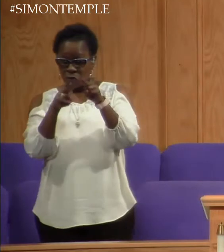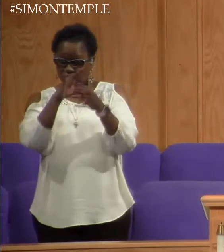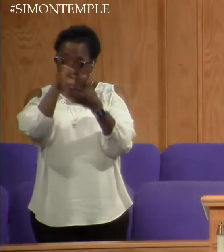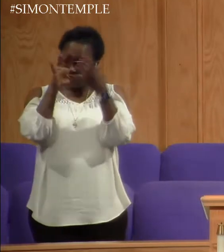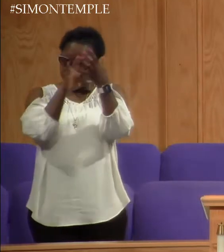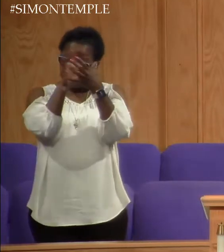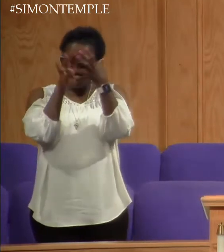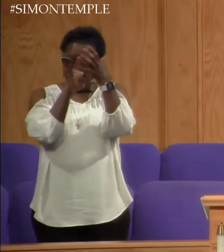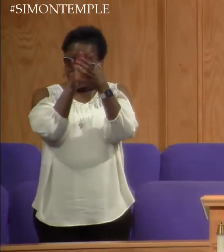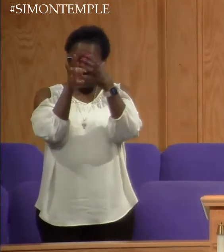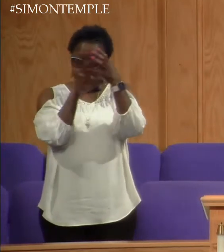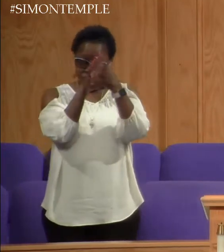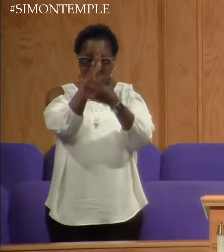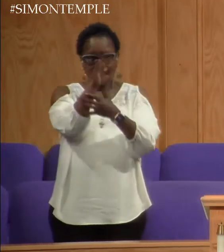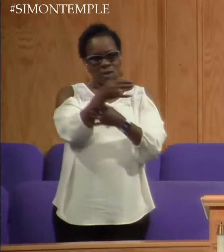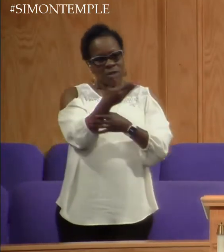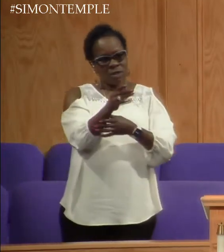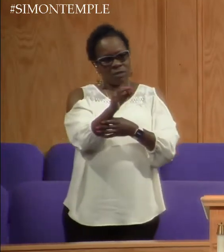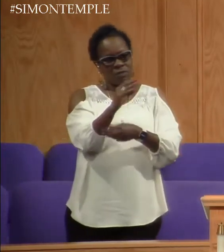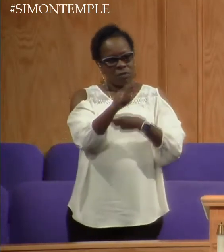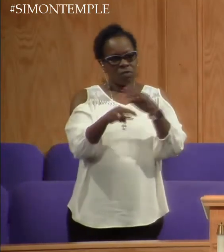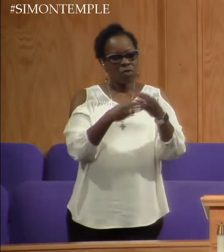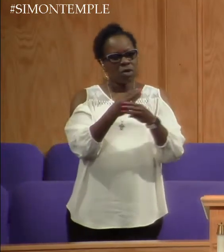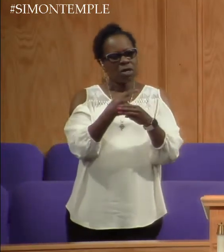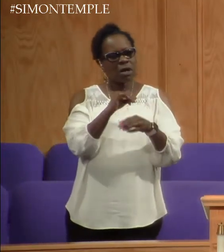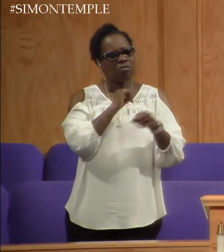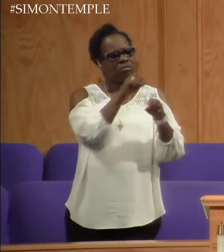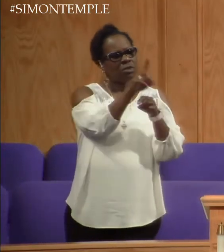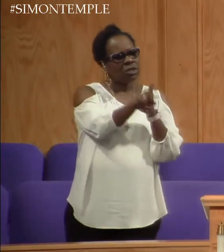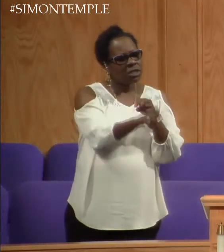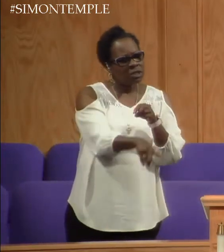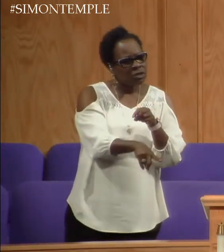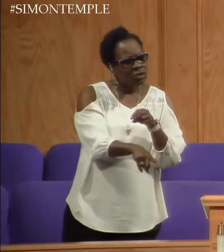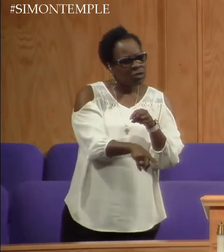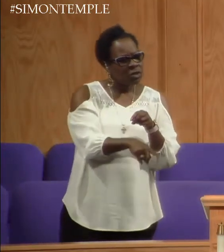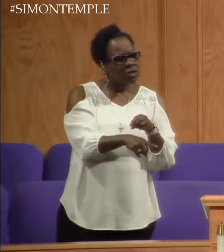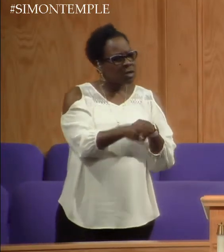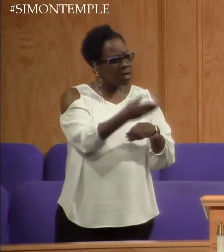of this world, I pose a question to you. Is God with you?